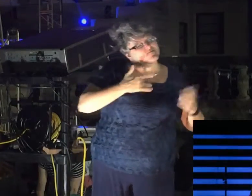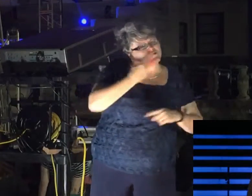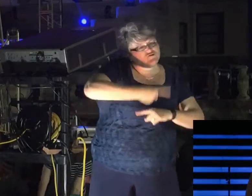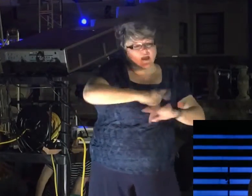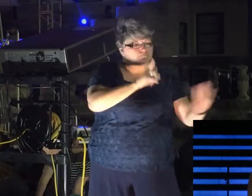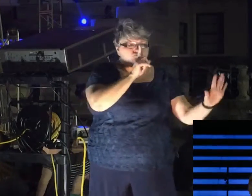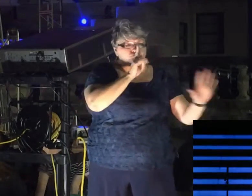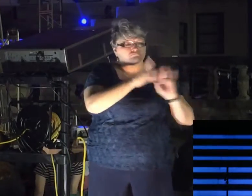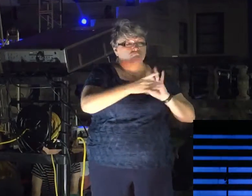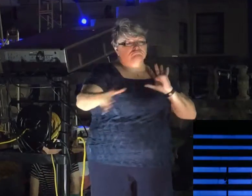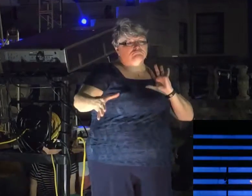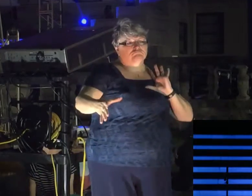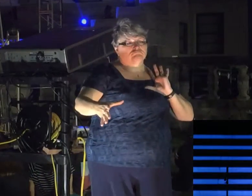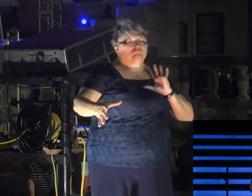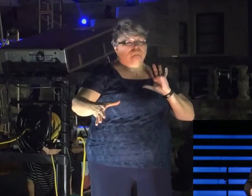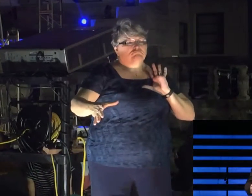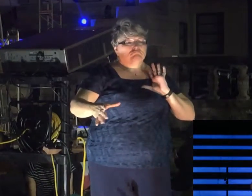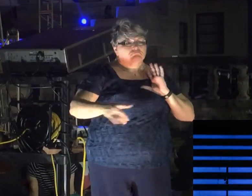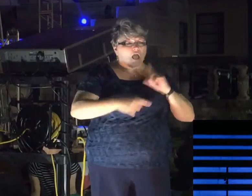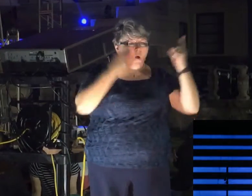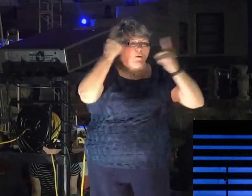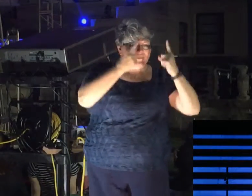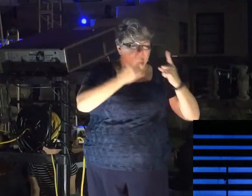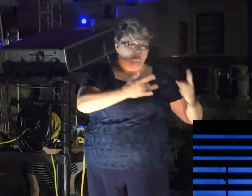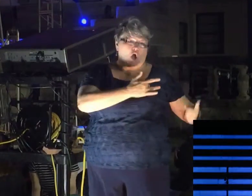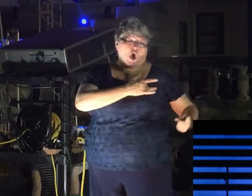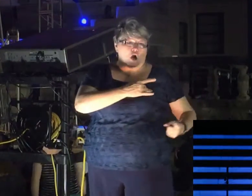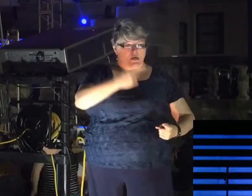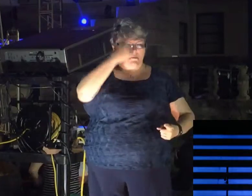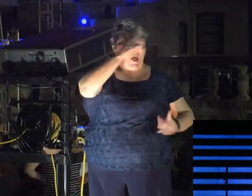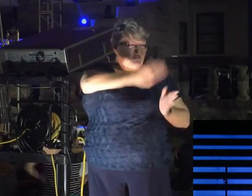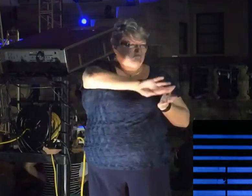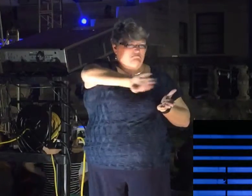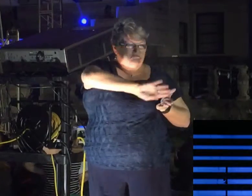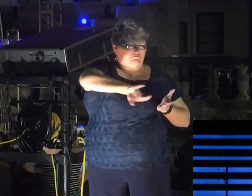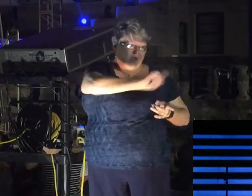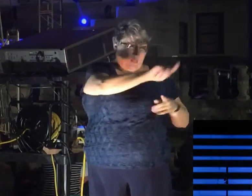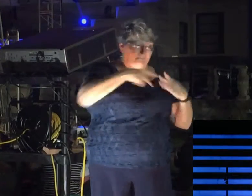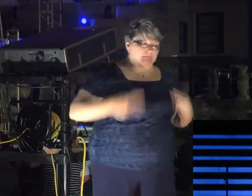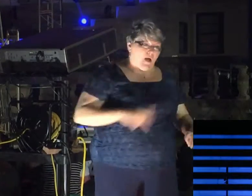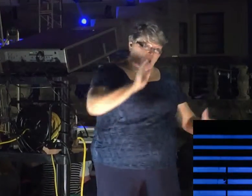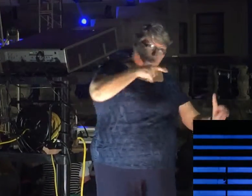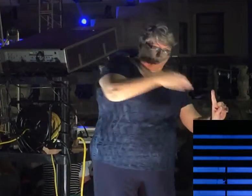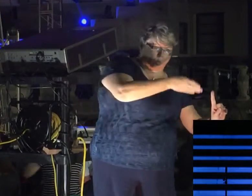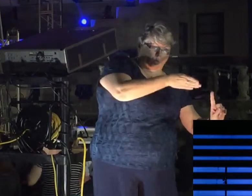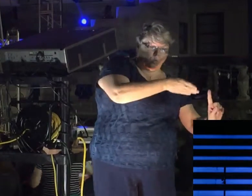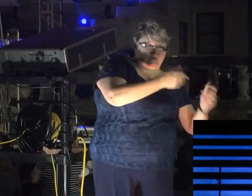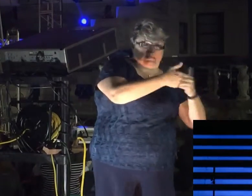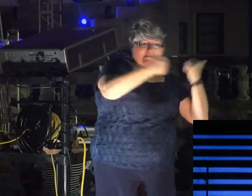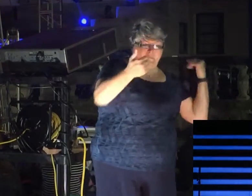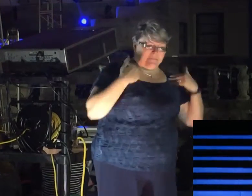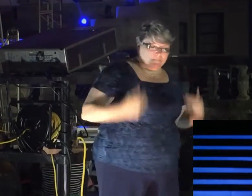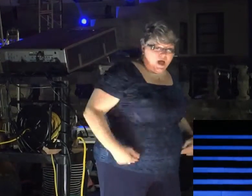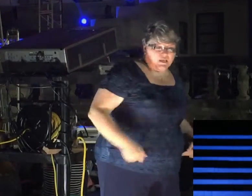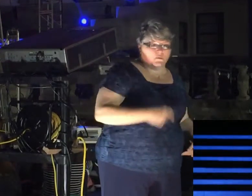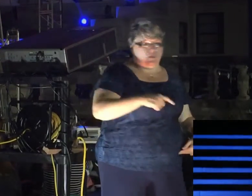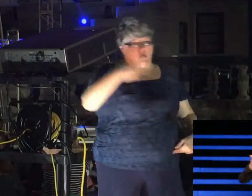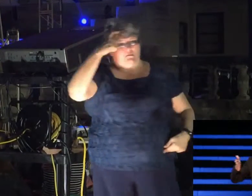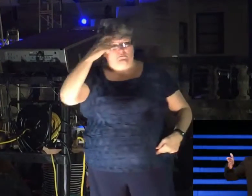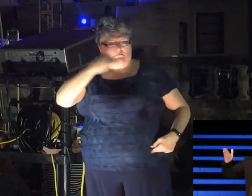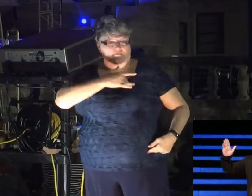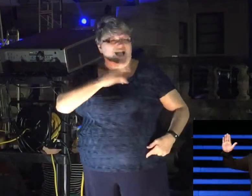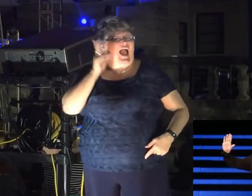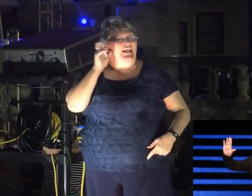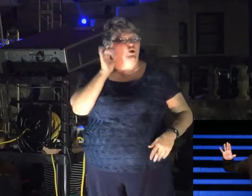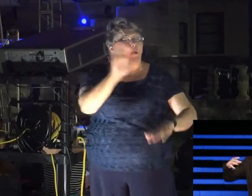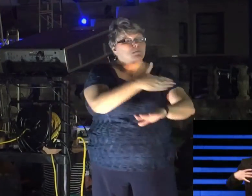about. I wonder how she feels today. We're not called to engage with the heart and the mind of these individuals. We're to separate those